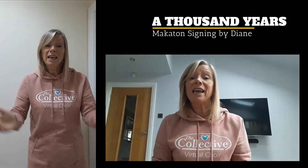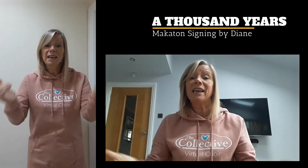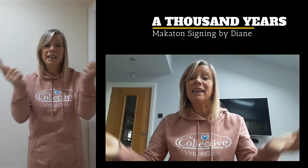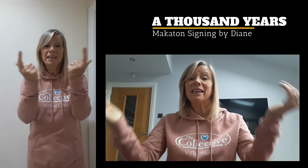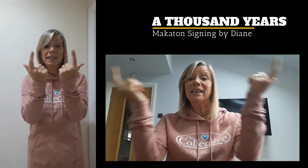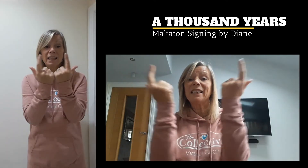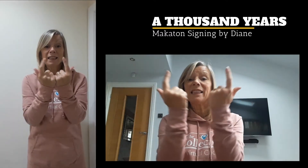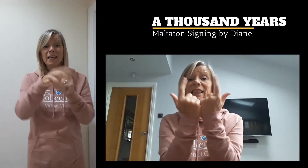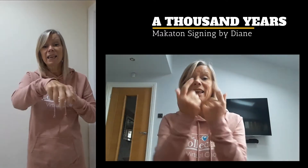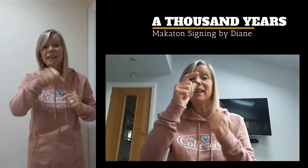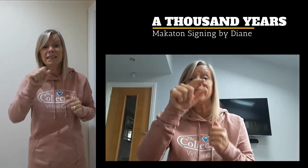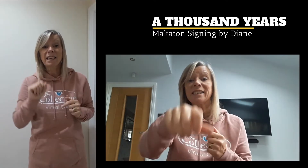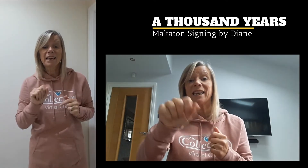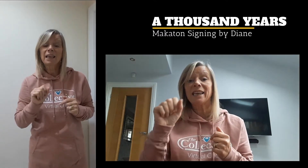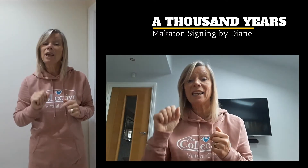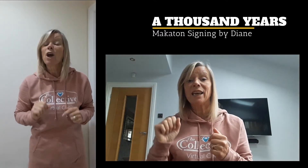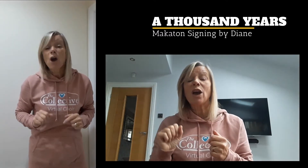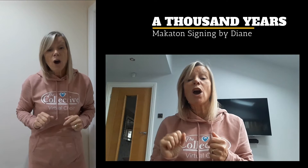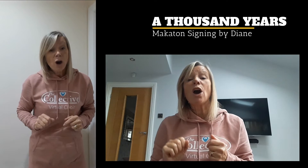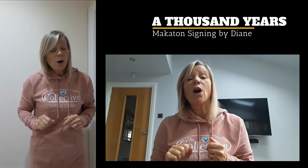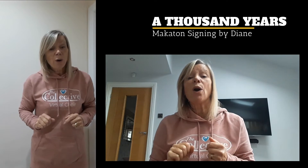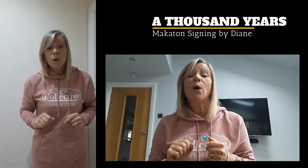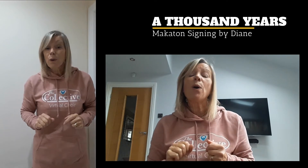let anything take